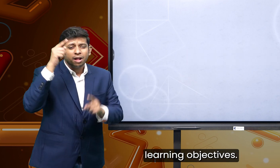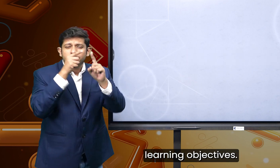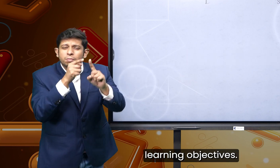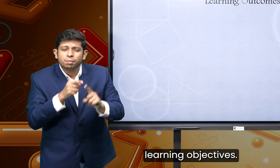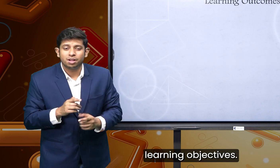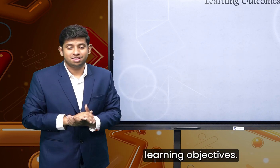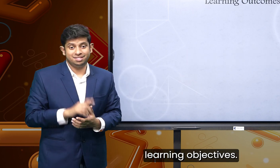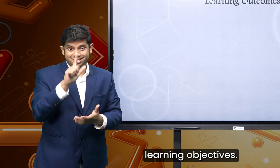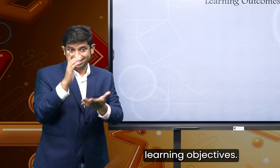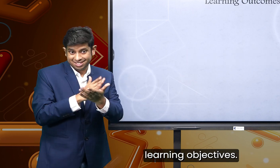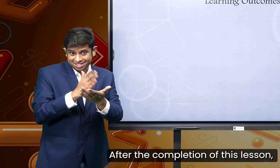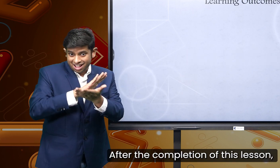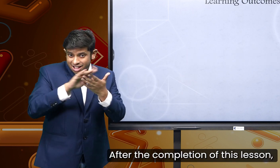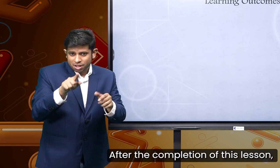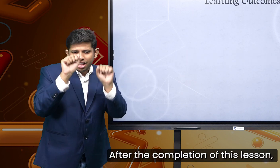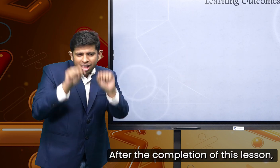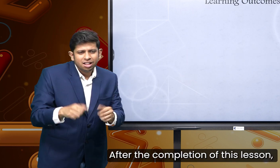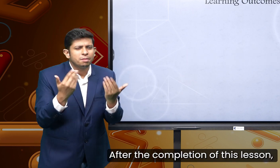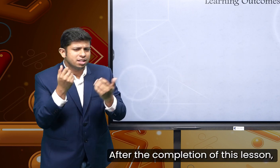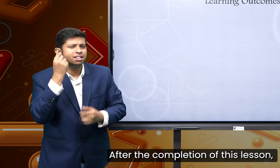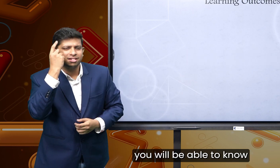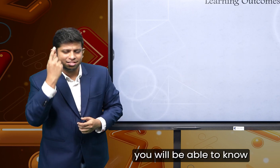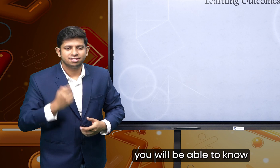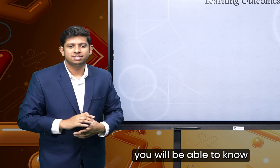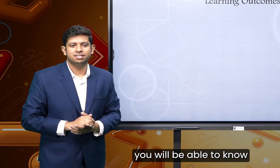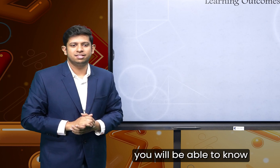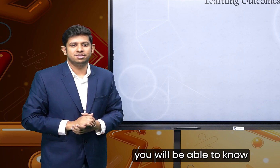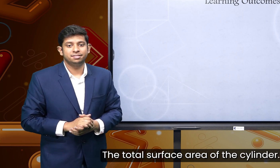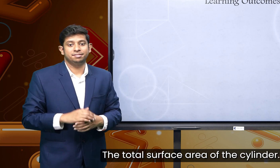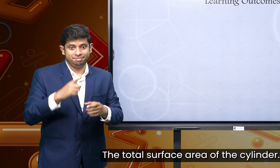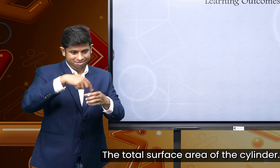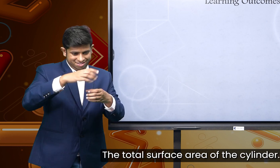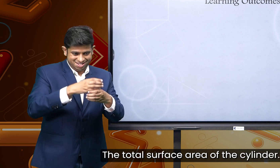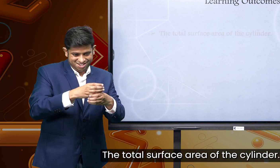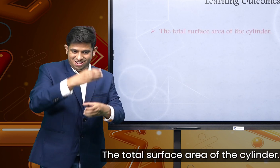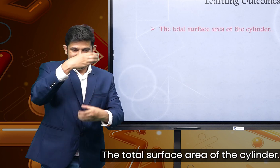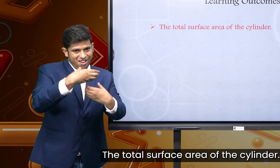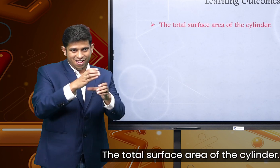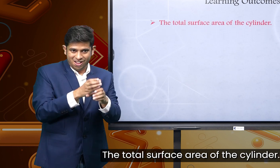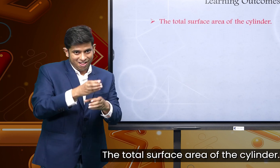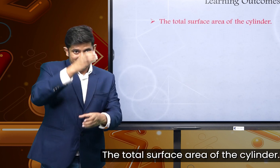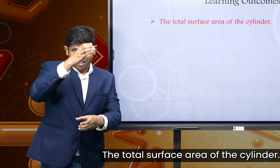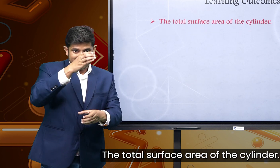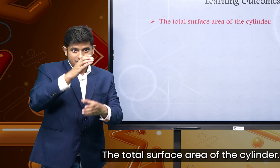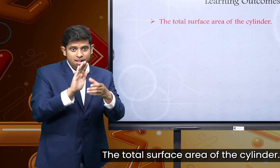Learning objectives. After the completion of this lesson, you will be able to know the total surface area of the cylinder,